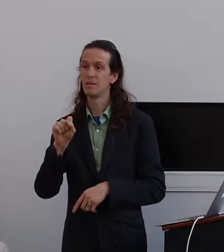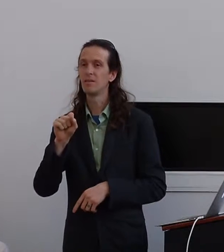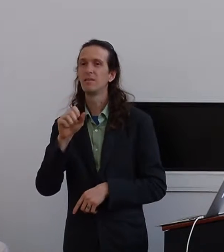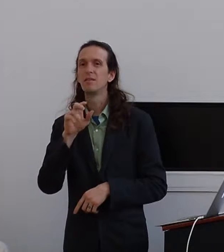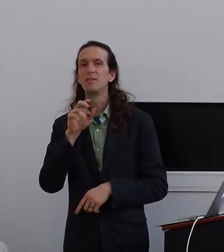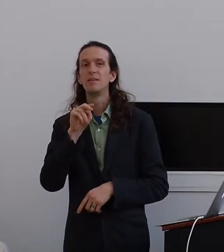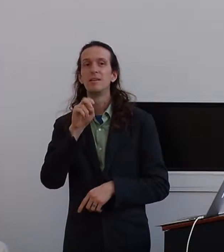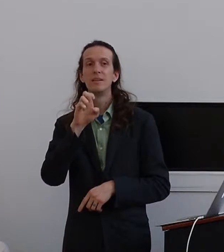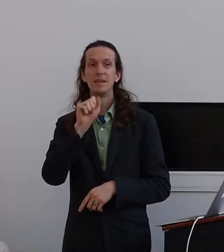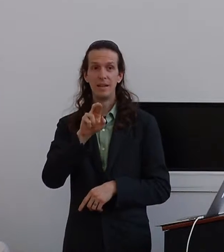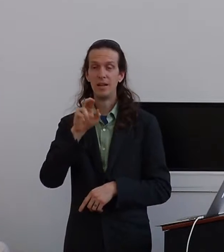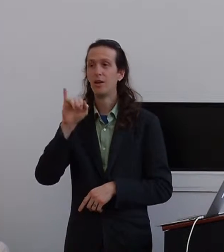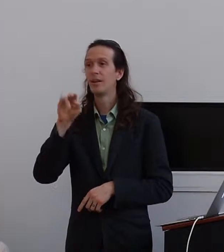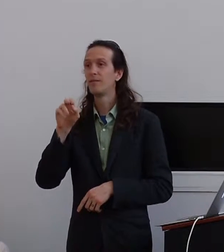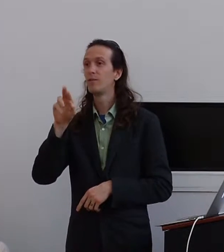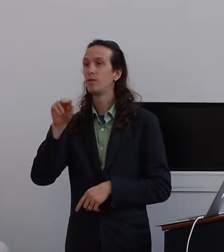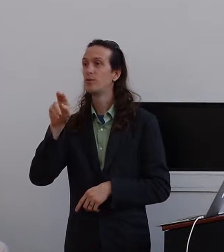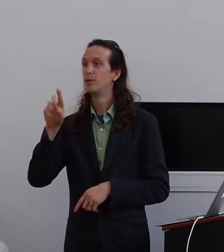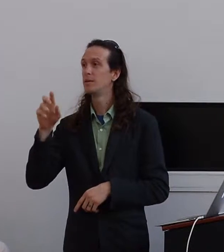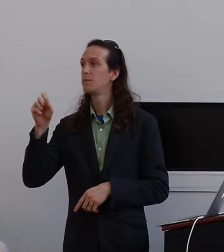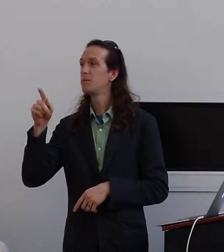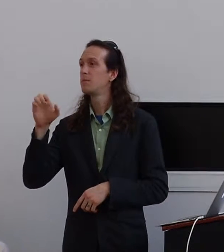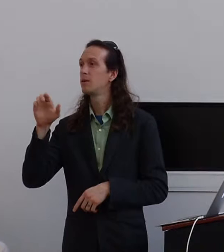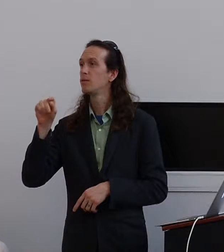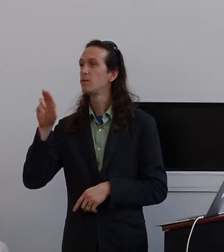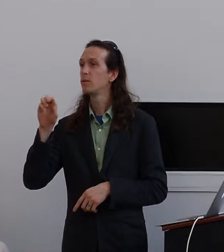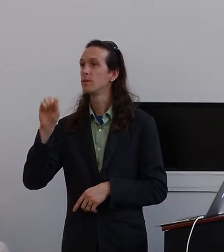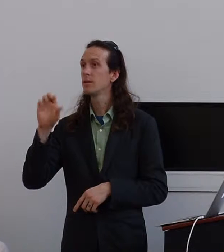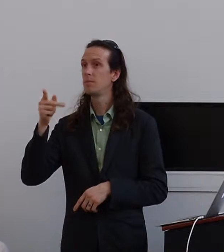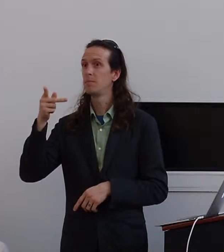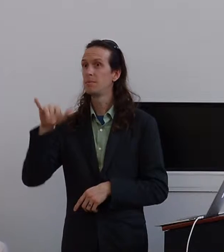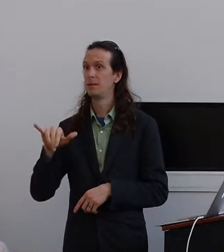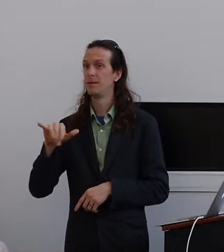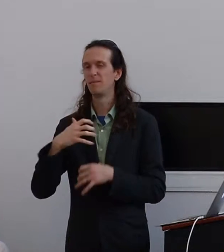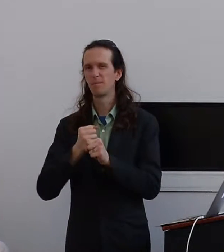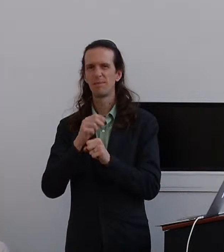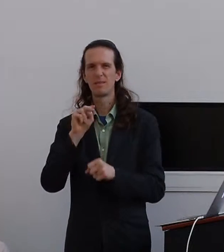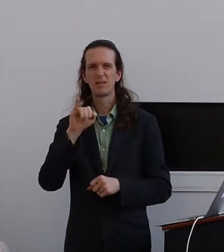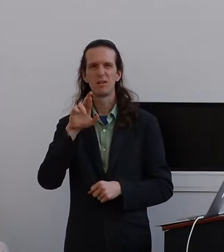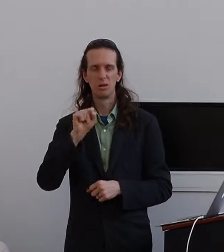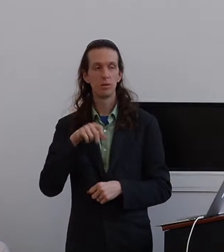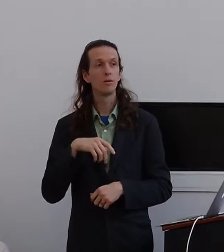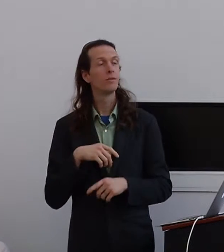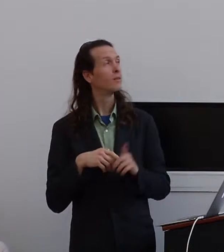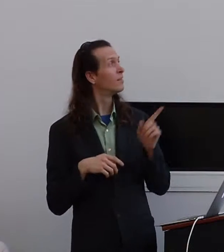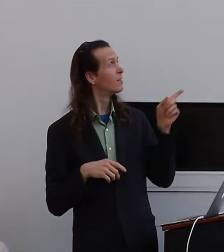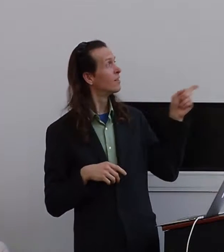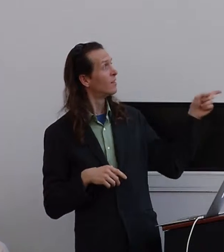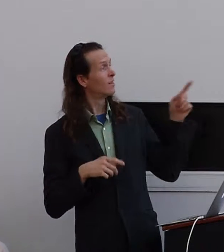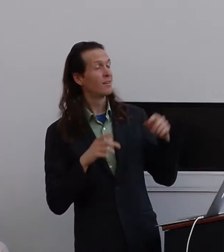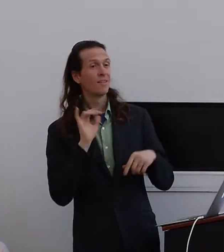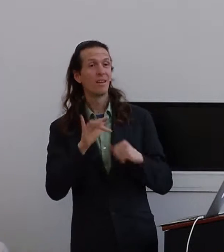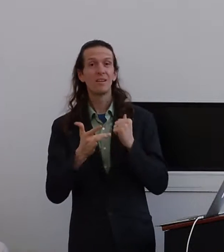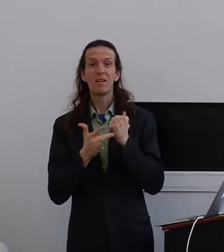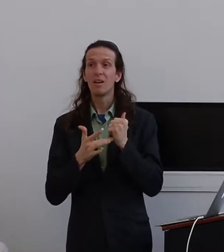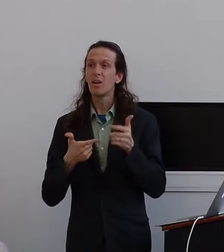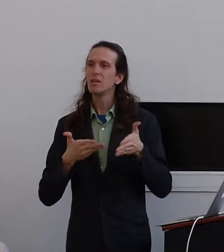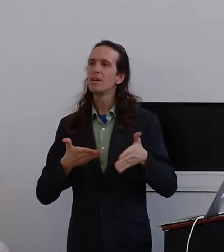EFNRS neuroimaging or functional near-infrared spectroscopy. Using this technology